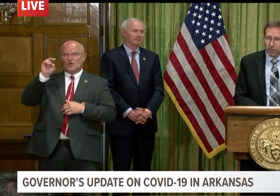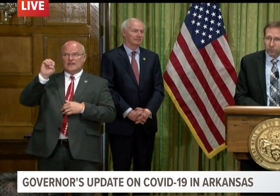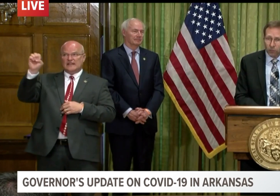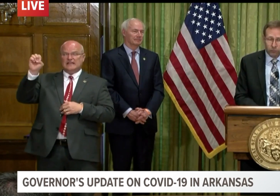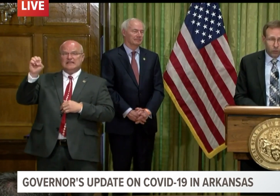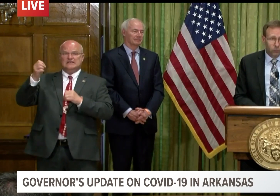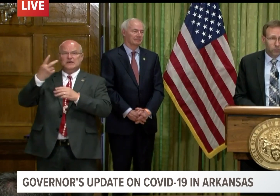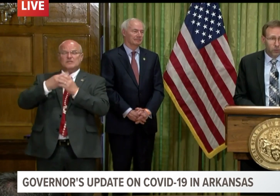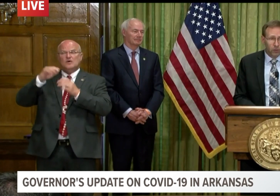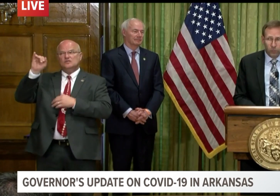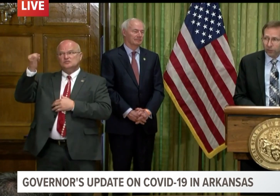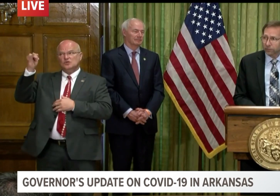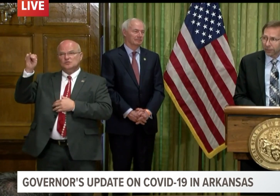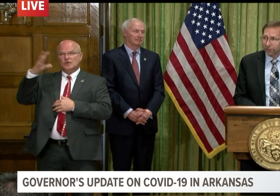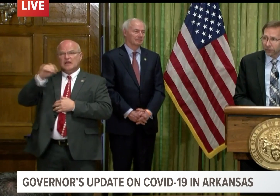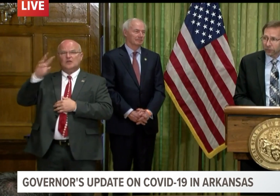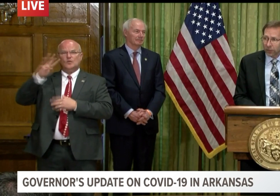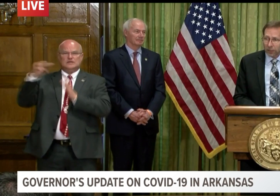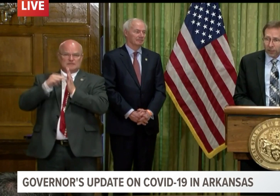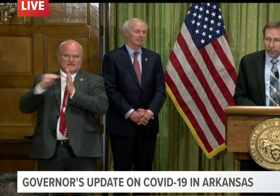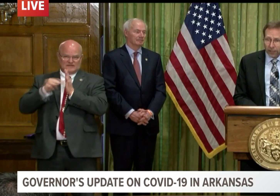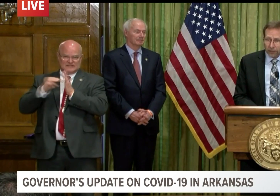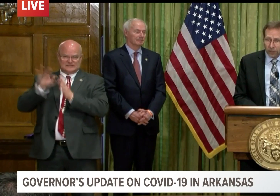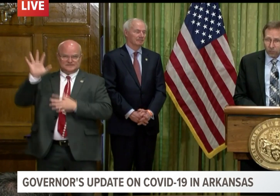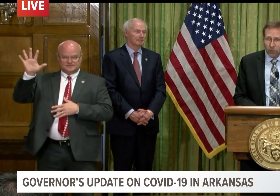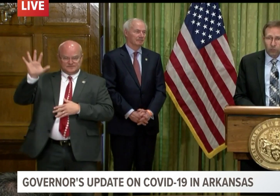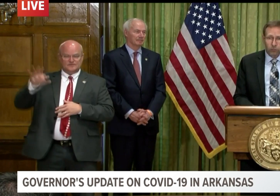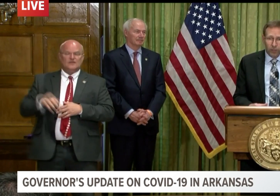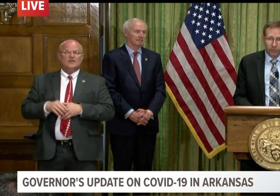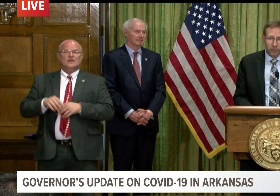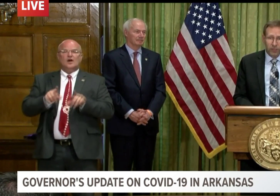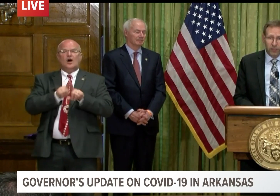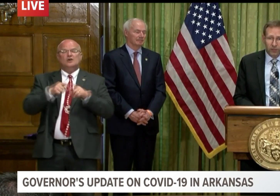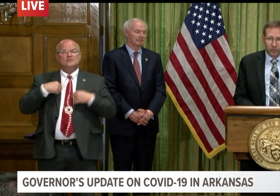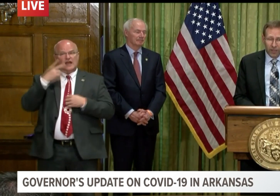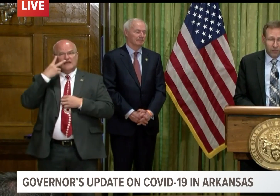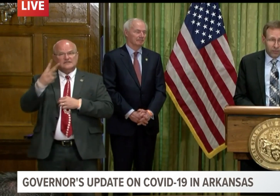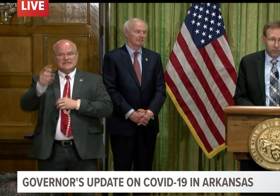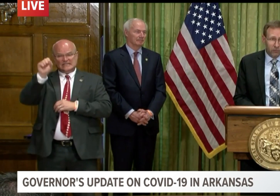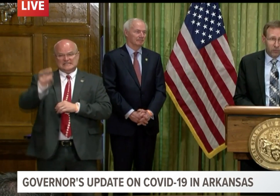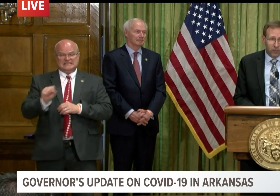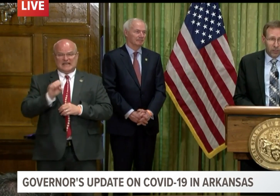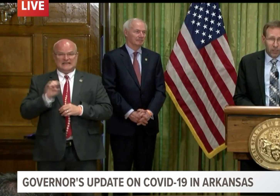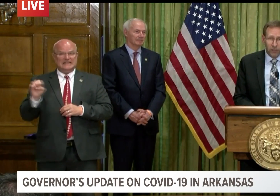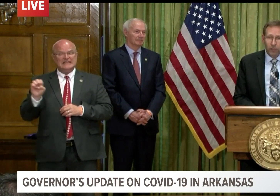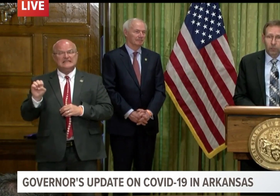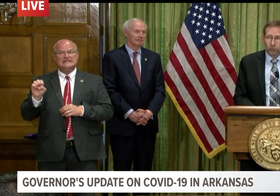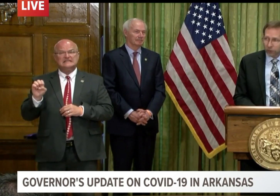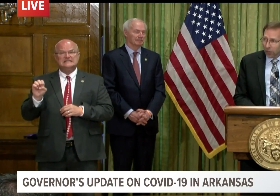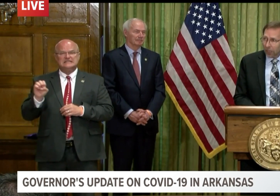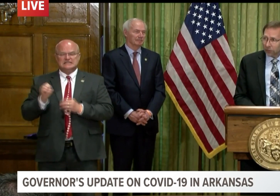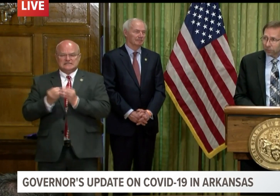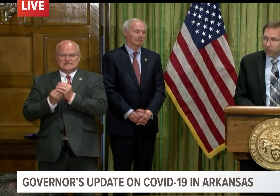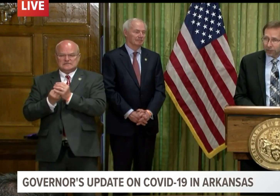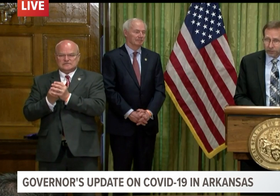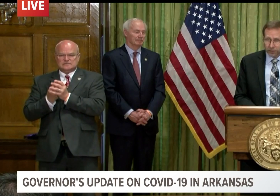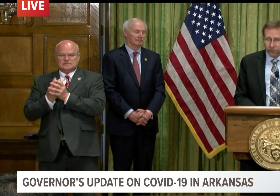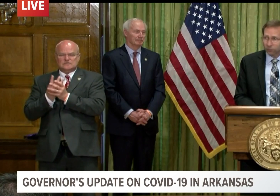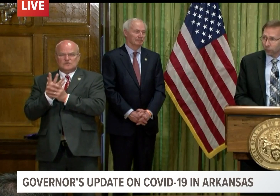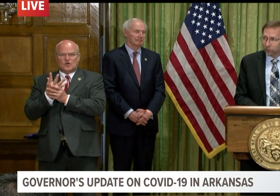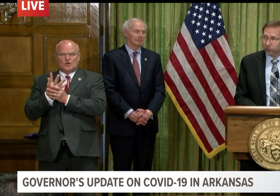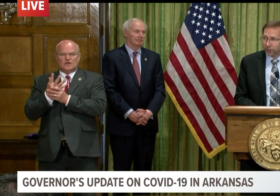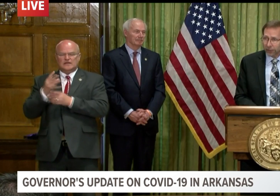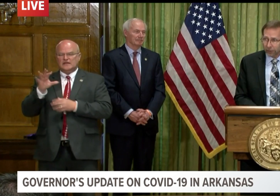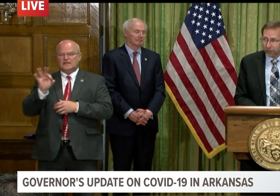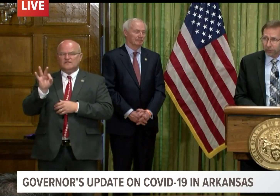Northeast, it's been both Jonesboro and West Memphis. And we also have seen in the Southeast an emerging hotspot